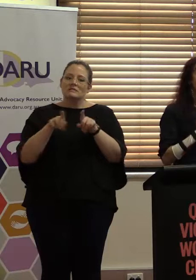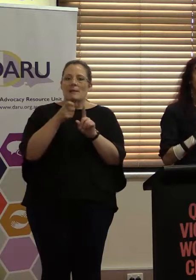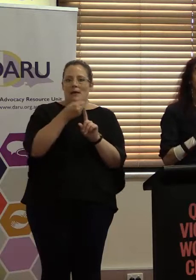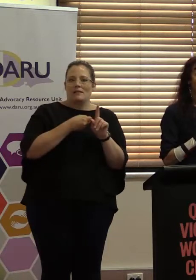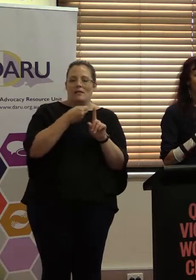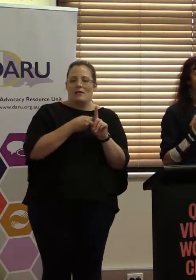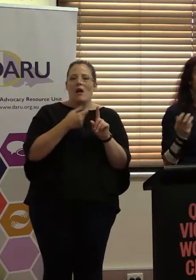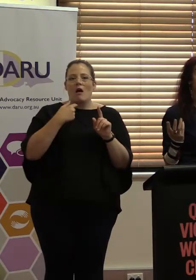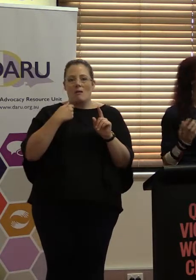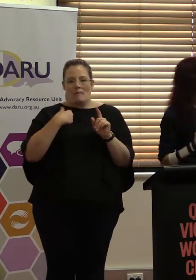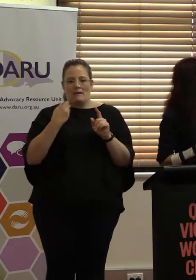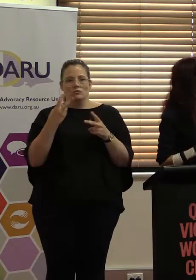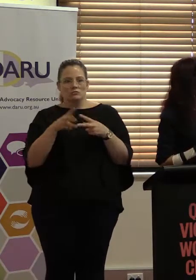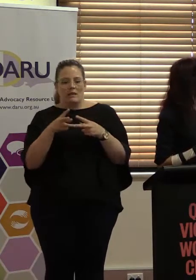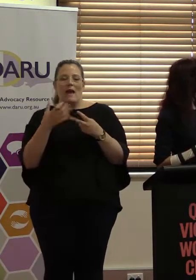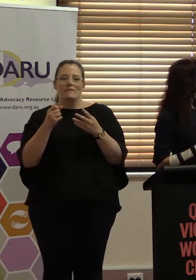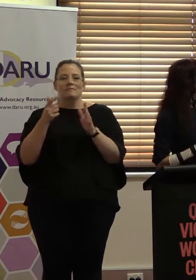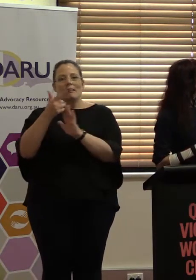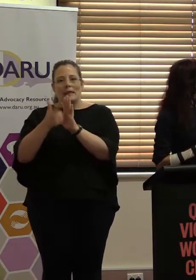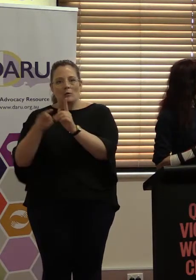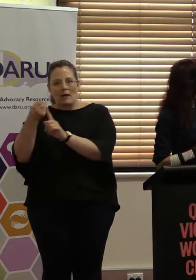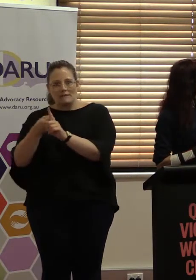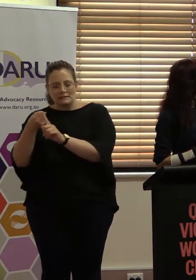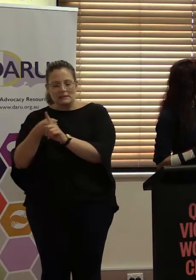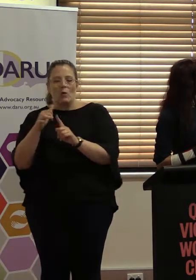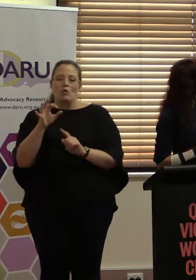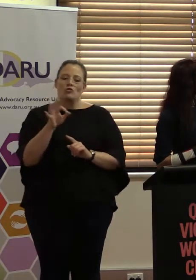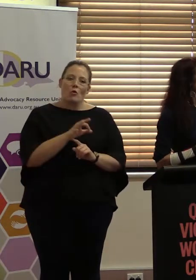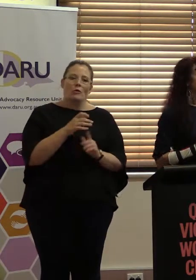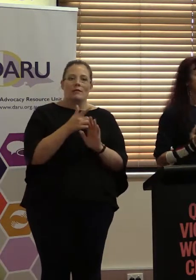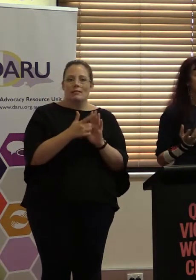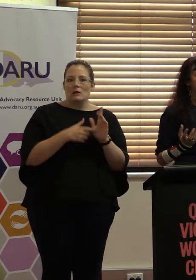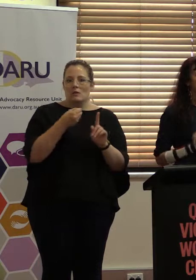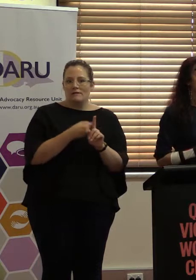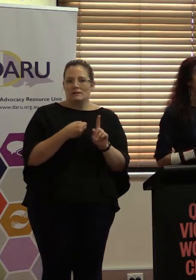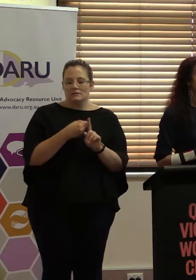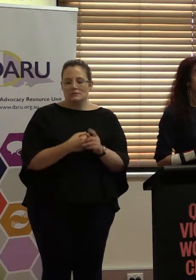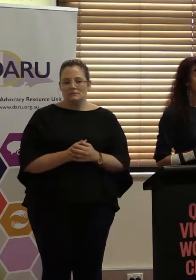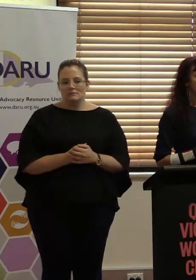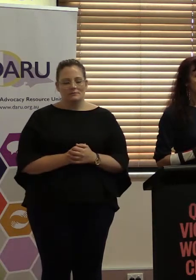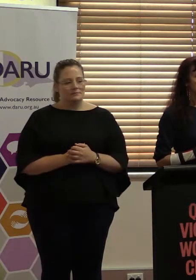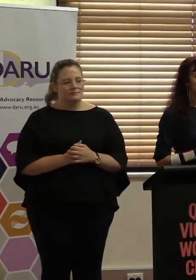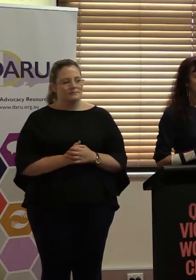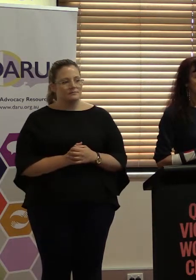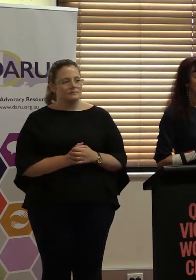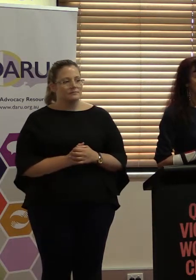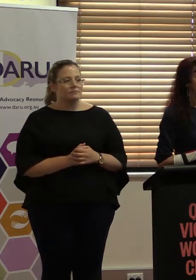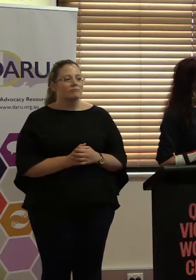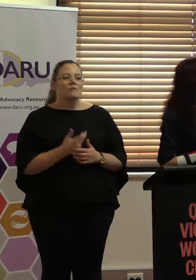there's non-legal advocacy and there's legal advocacy. Well, when families get a